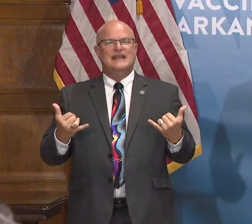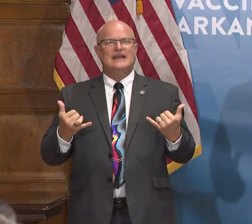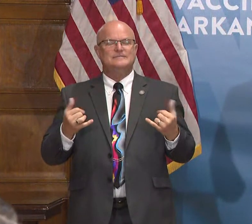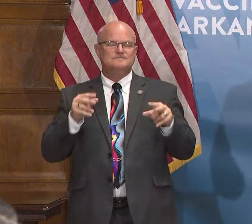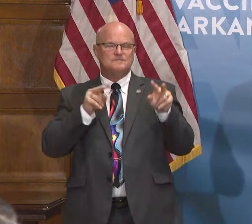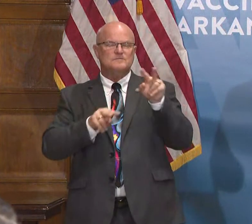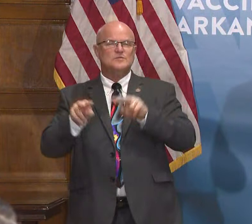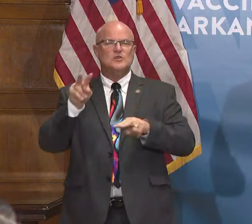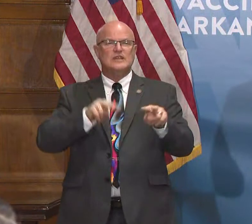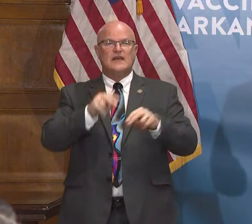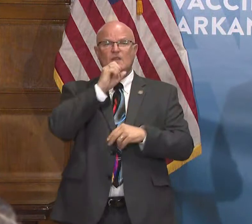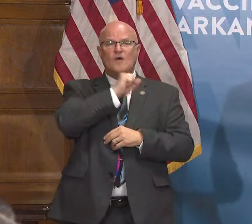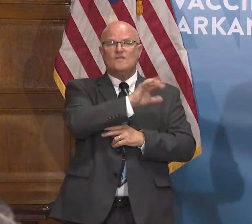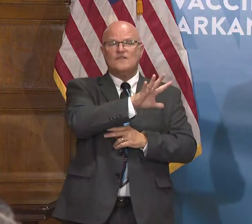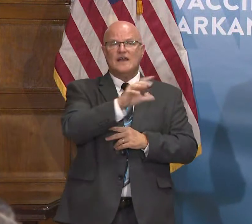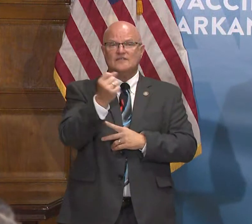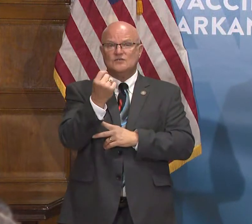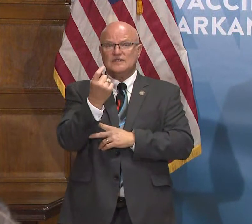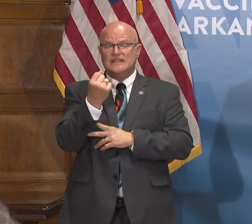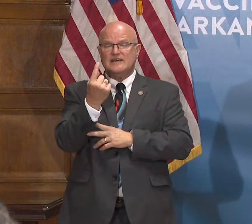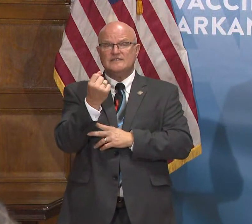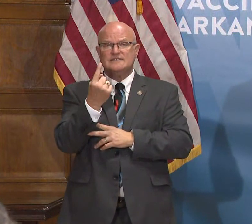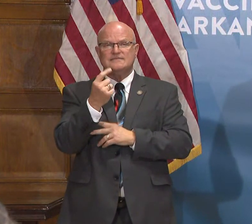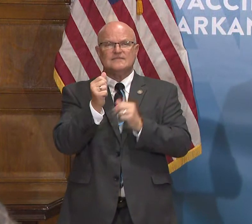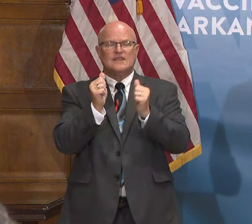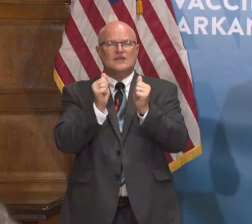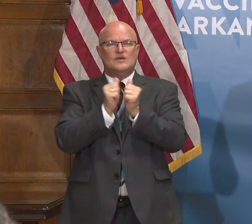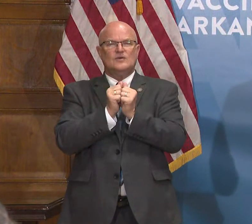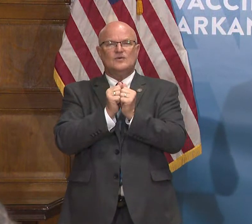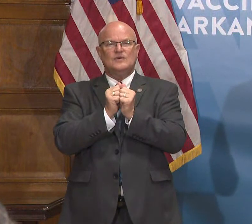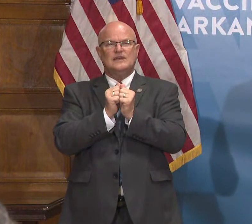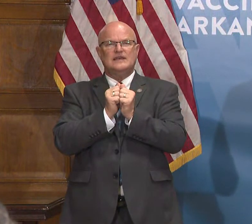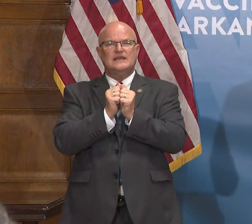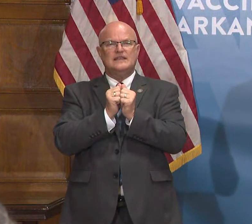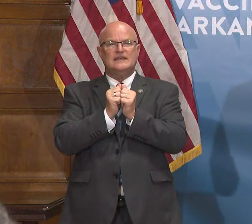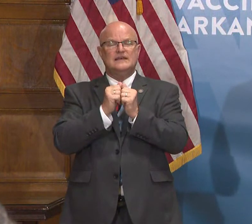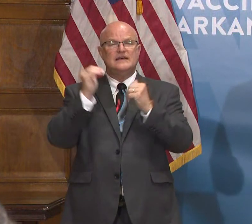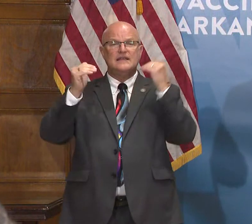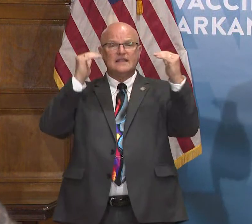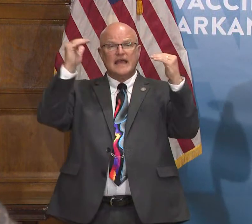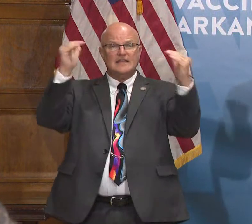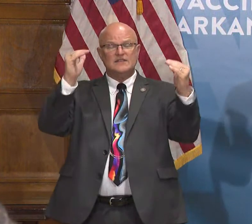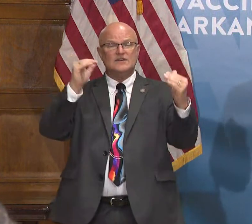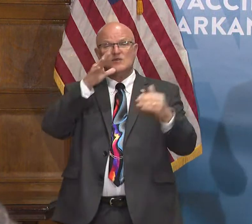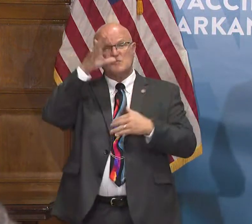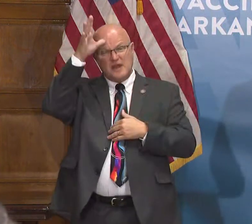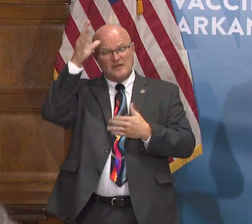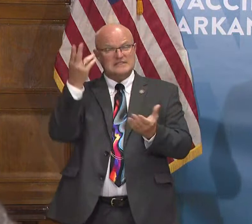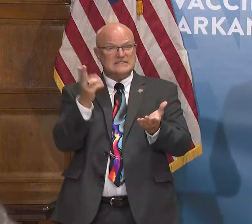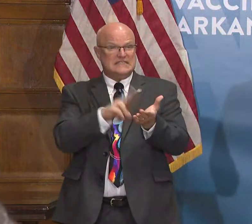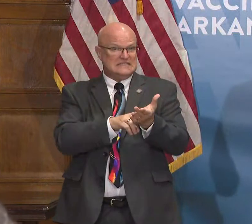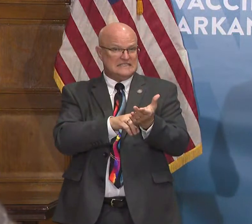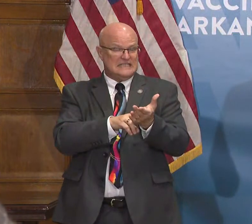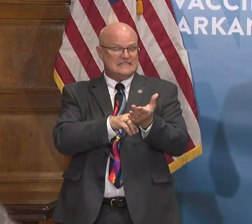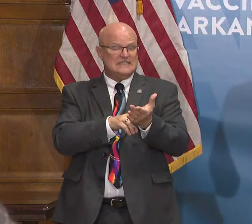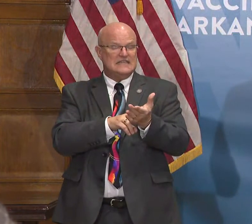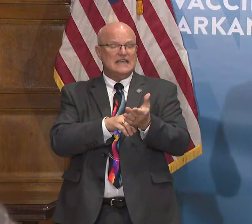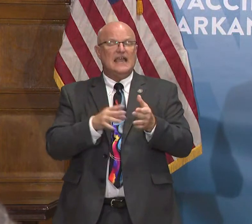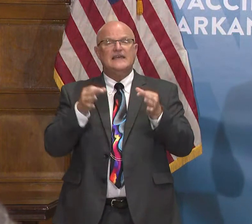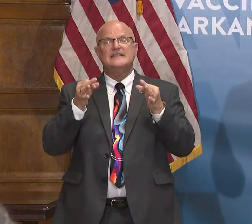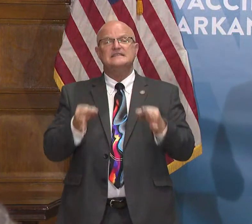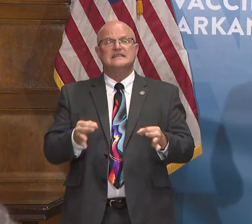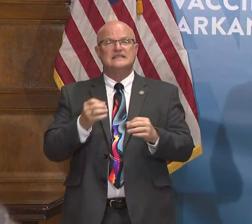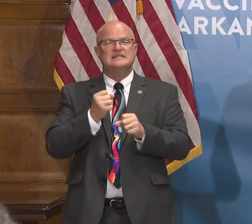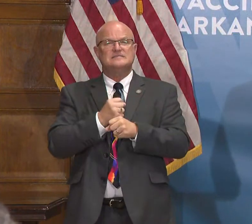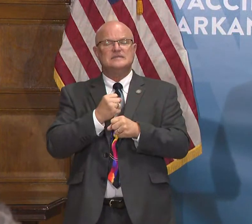Whenever you're looking at the 5 to 11 with the parental consent required and the decisions